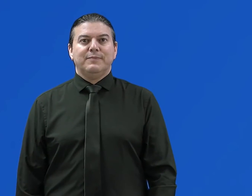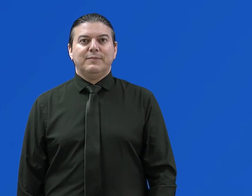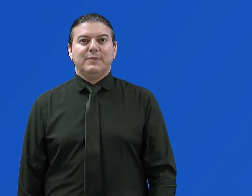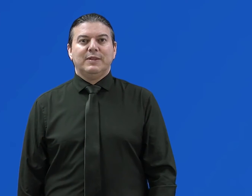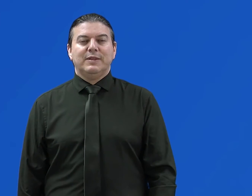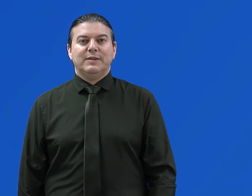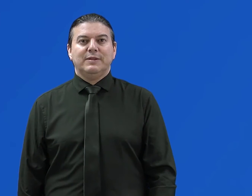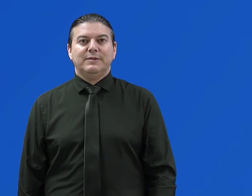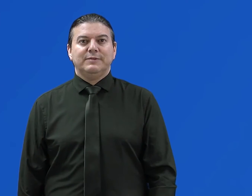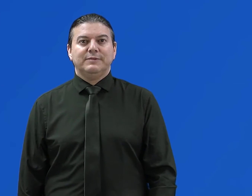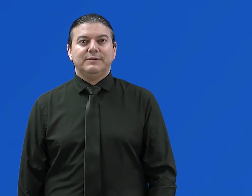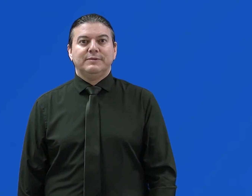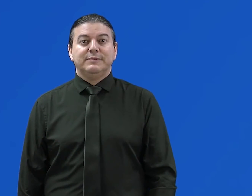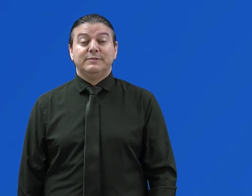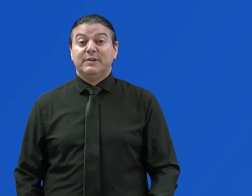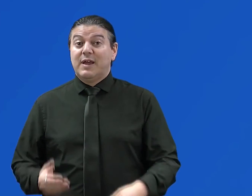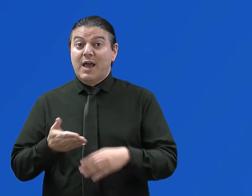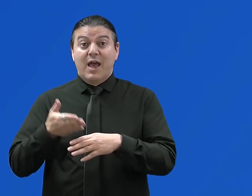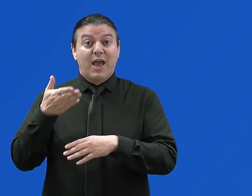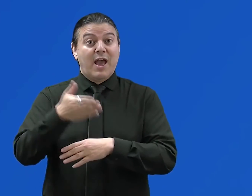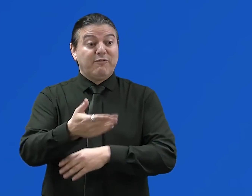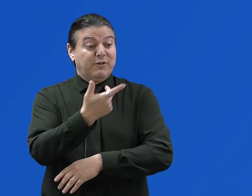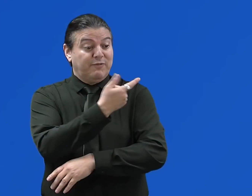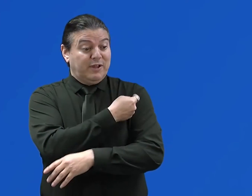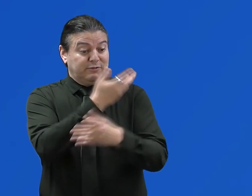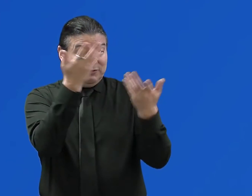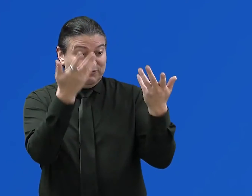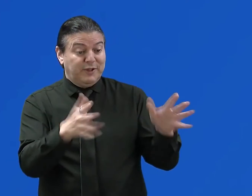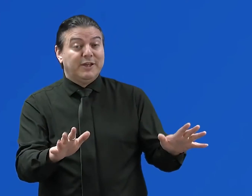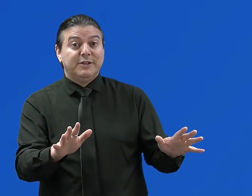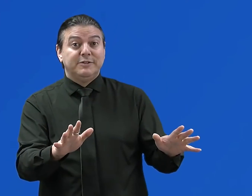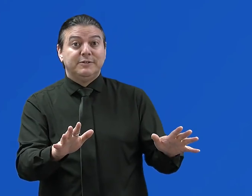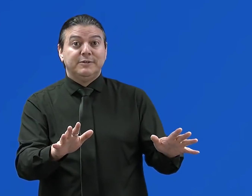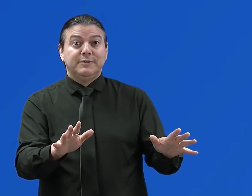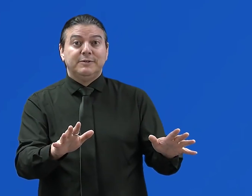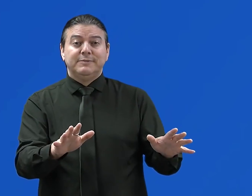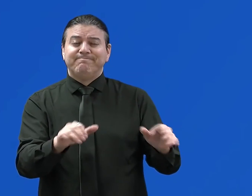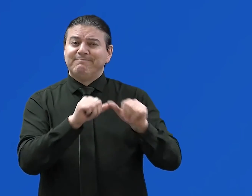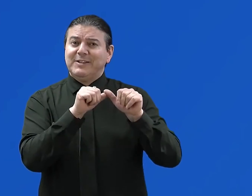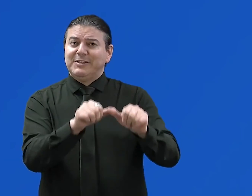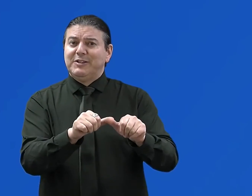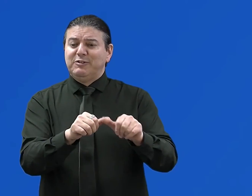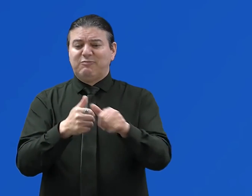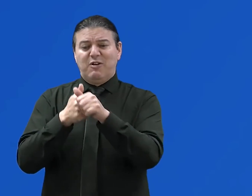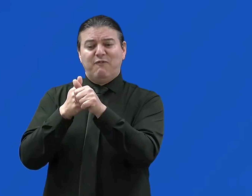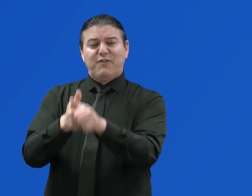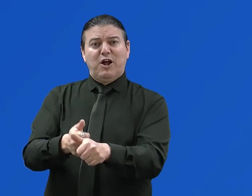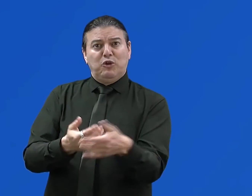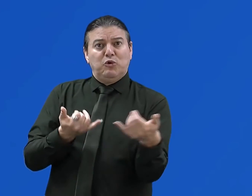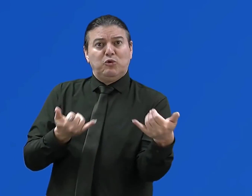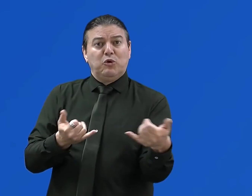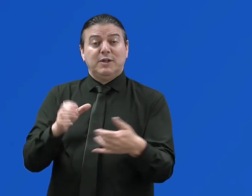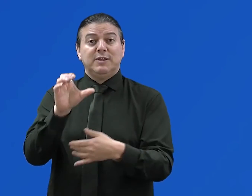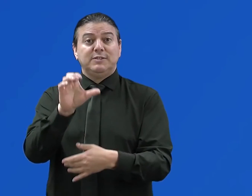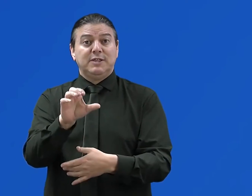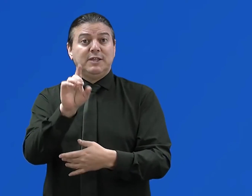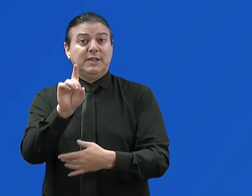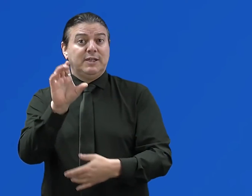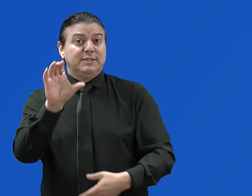And even after you are vaccinated, follow current CDC and health department guidelines